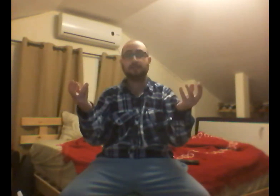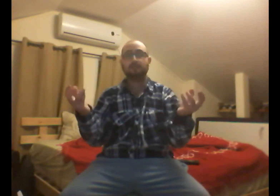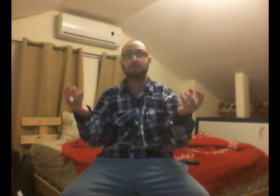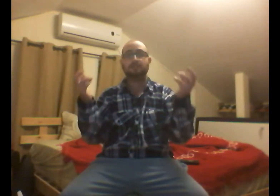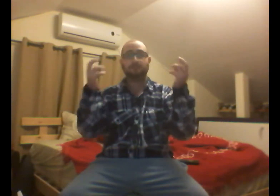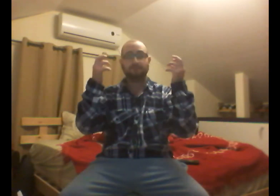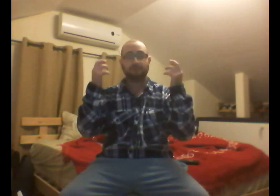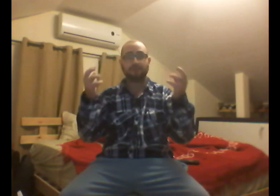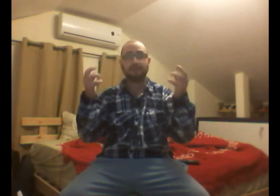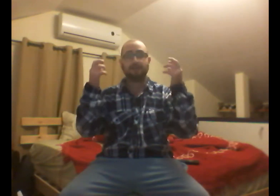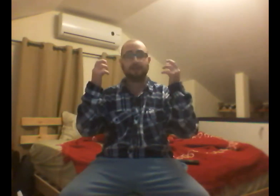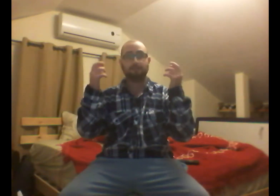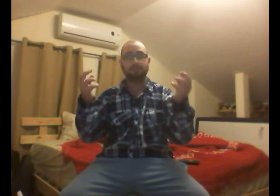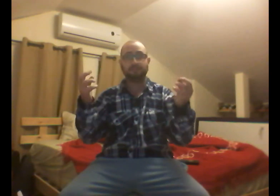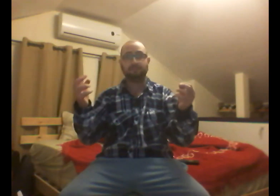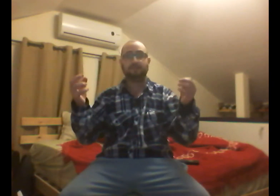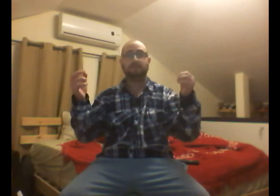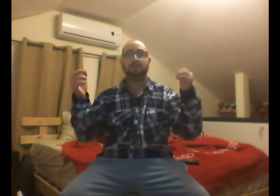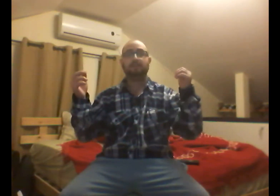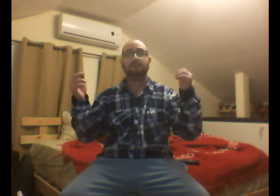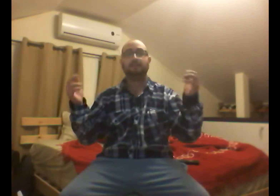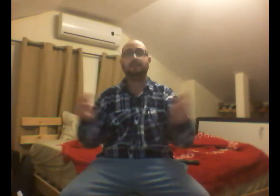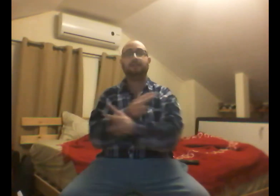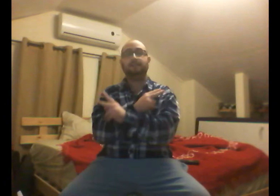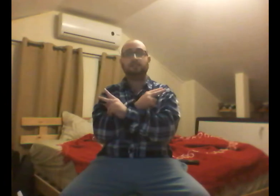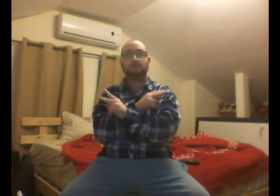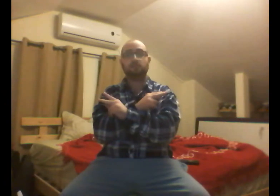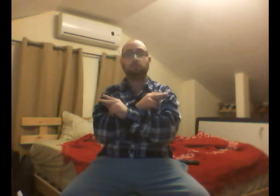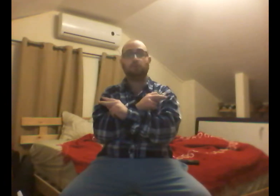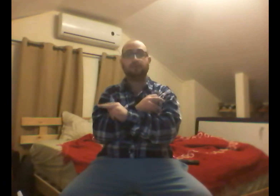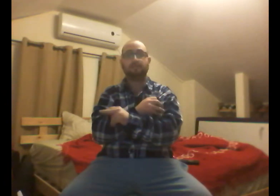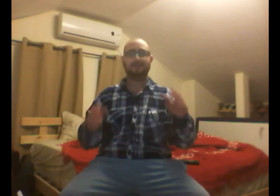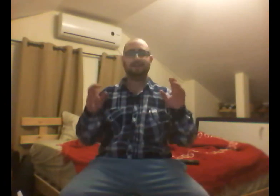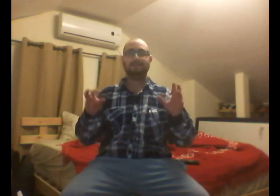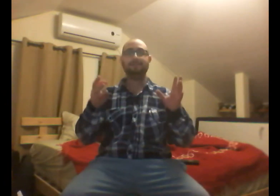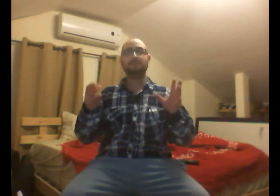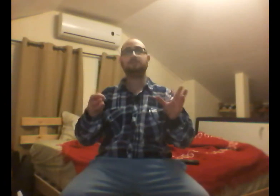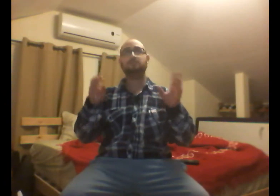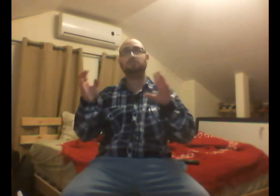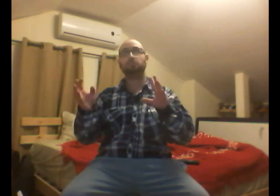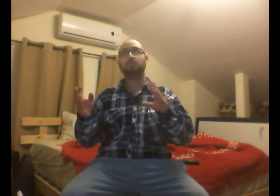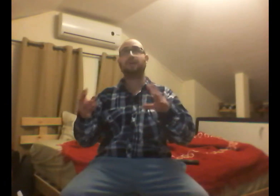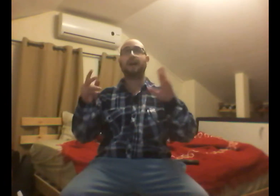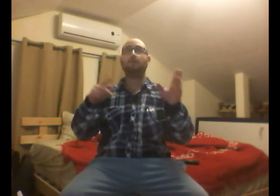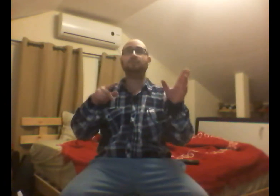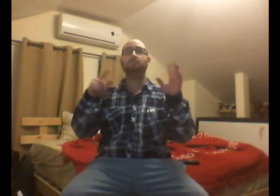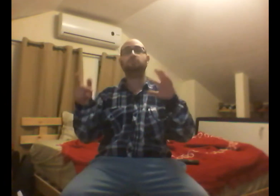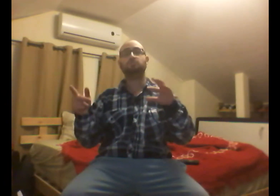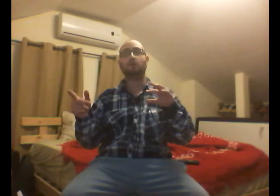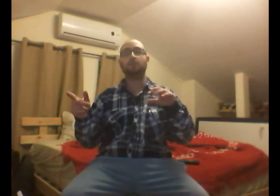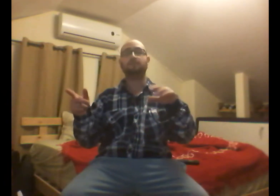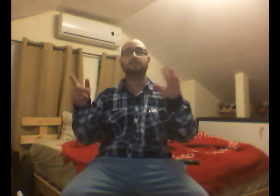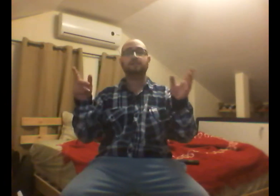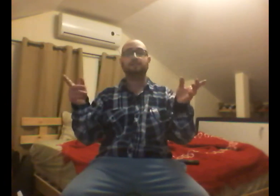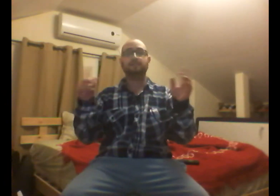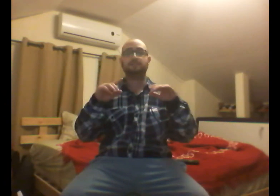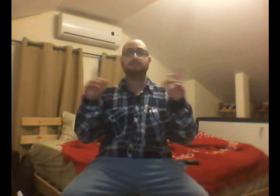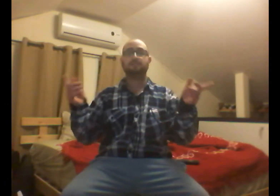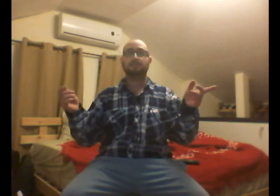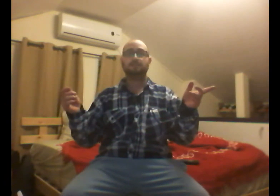characters think and believe in each other's stories. And then there's the solution of how do you solve this